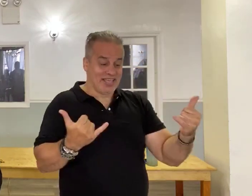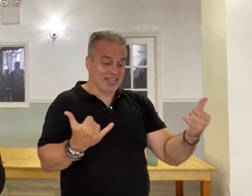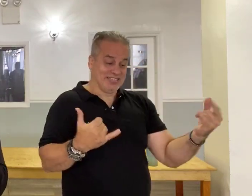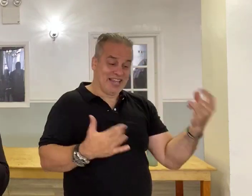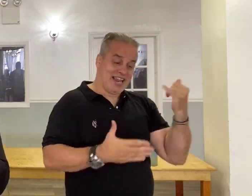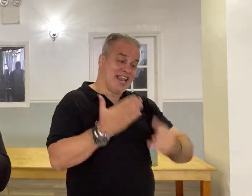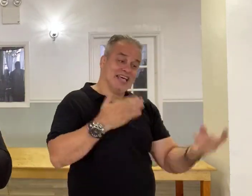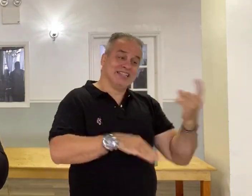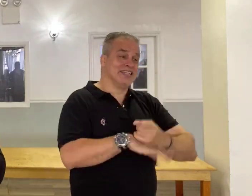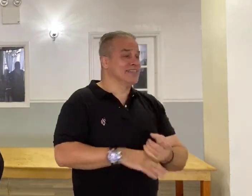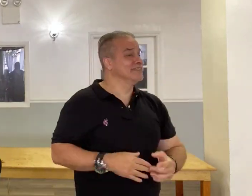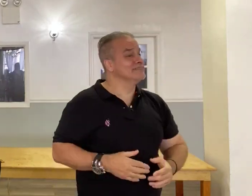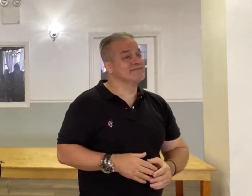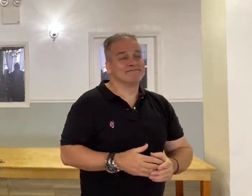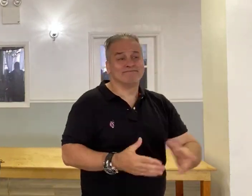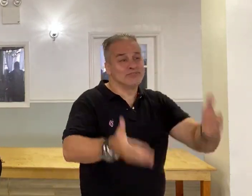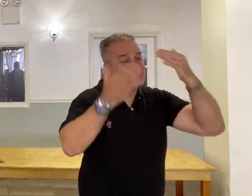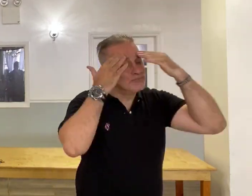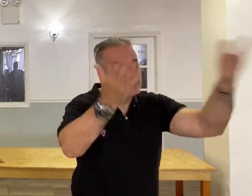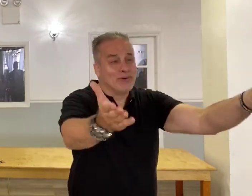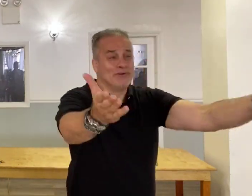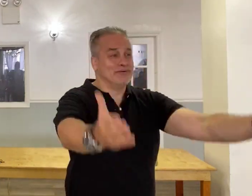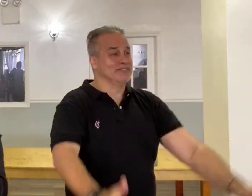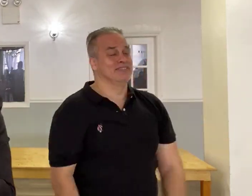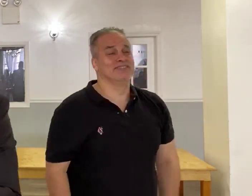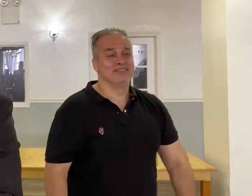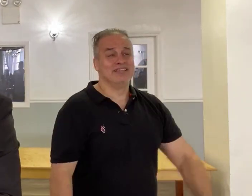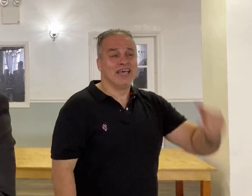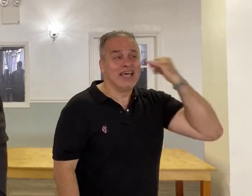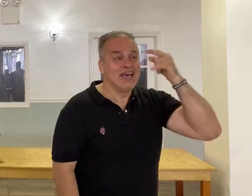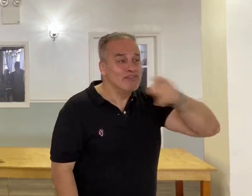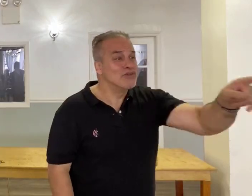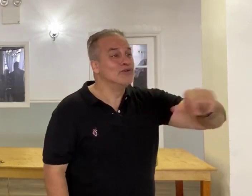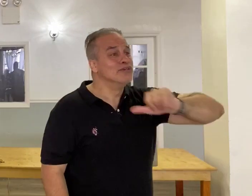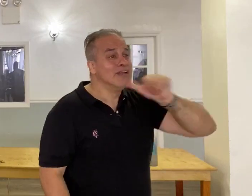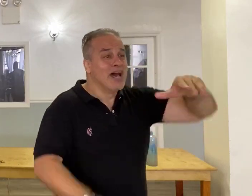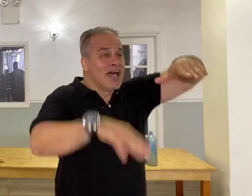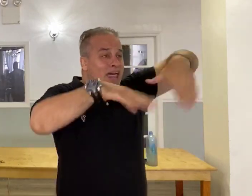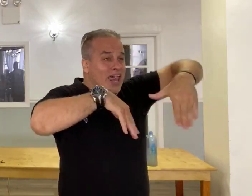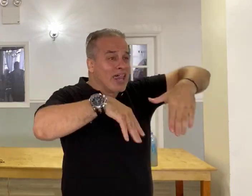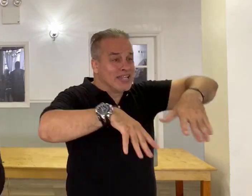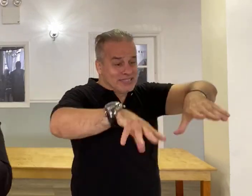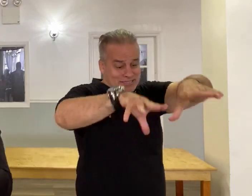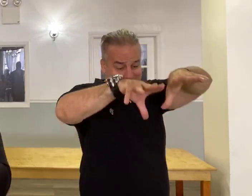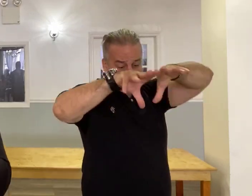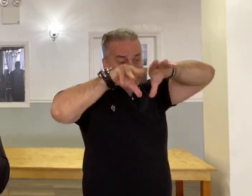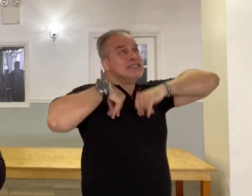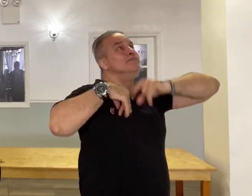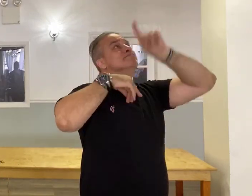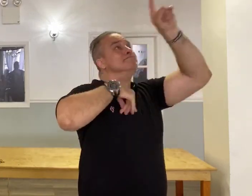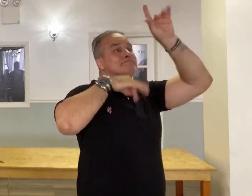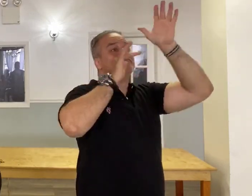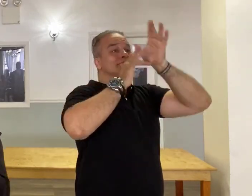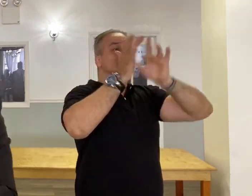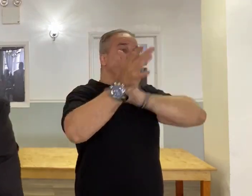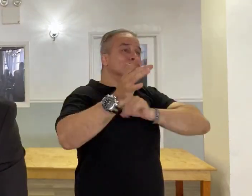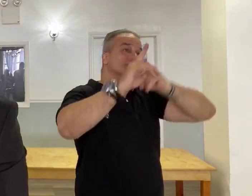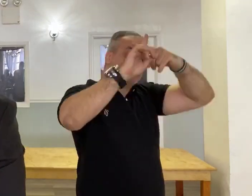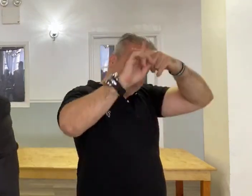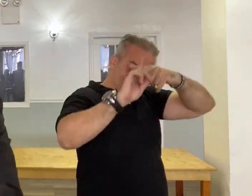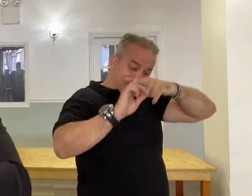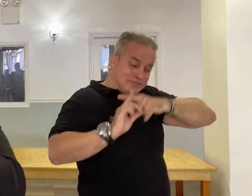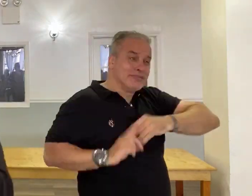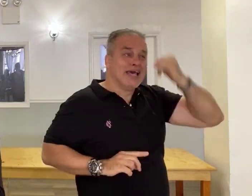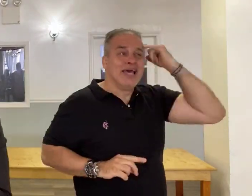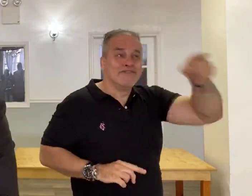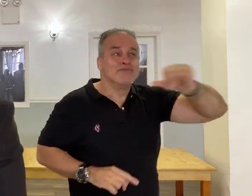accepted Jesus Christ as your Lord and Savior, and you've got things that you're holding on to in your life, and you're saying